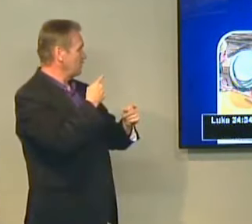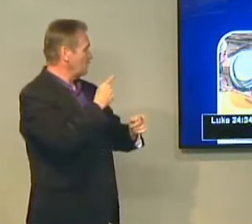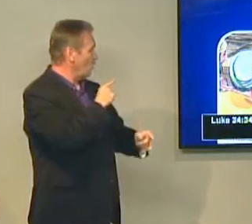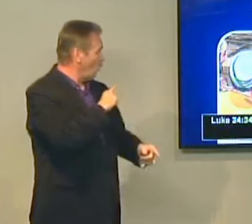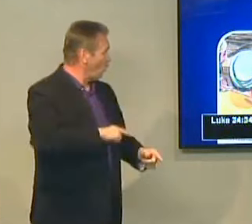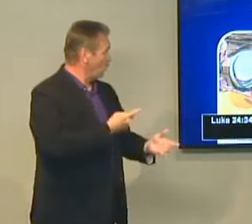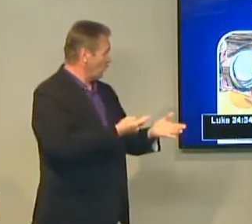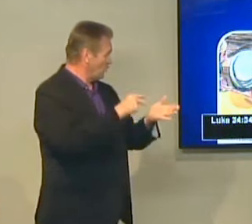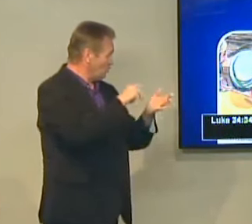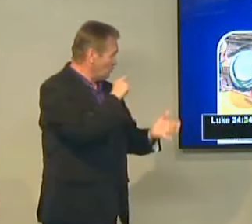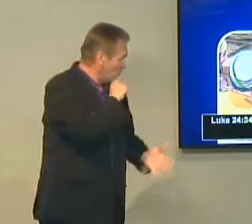Luke. Luke.